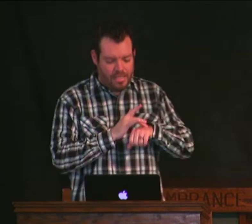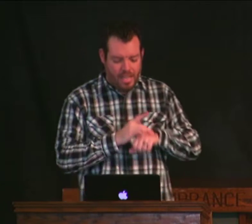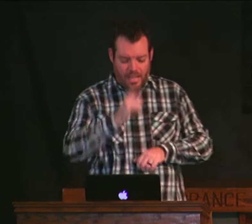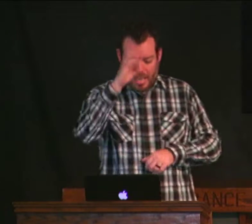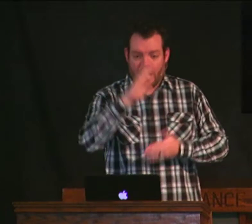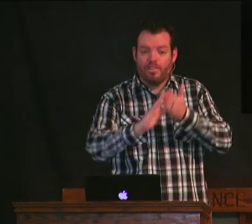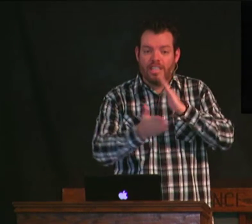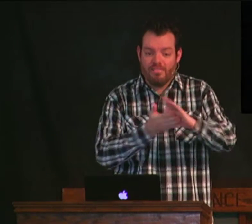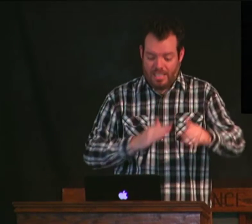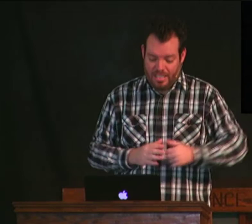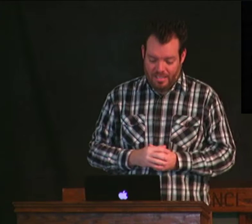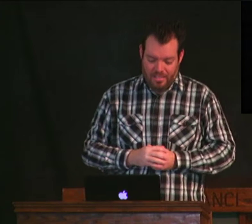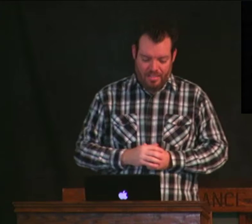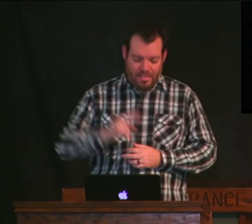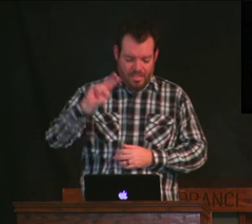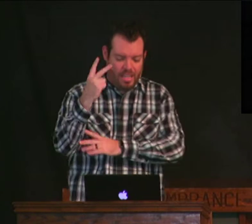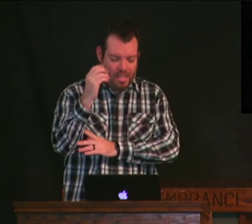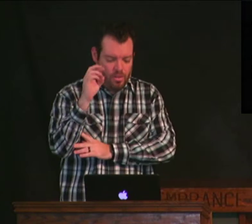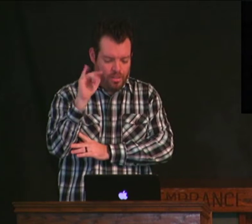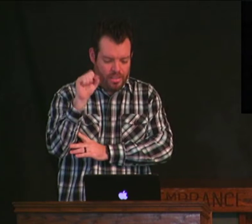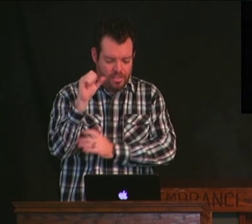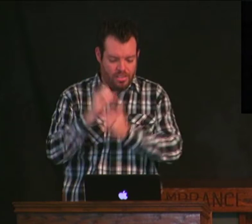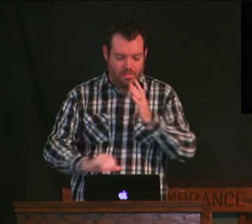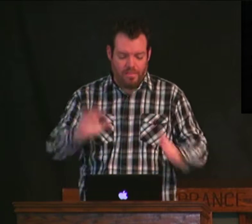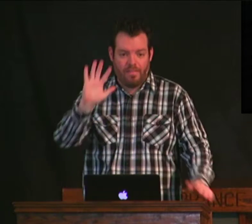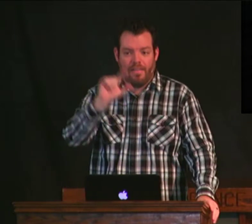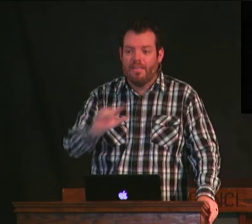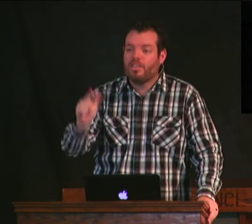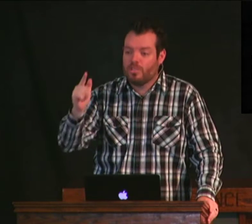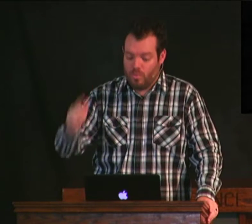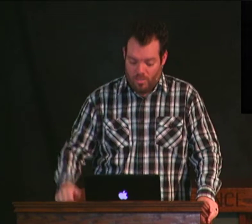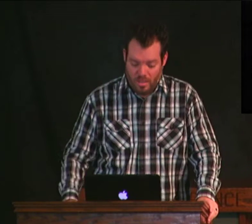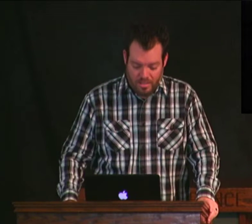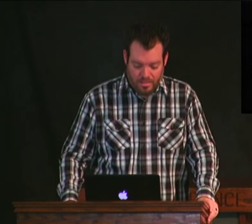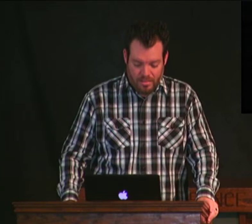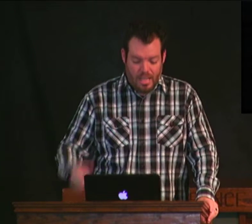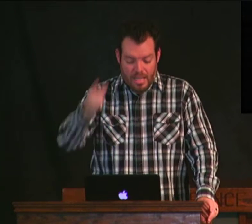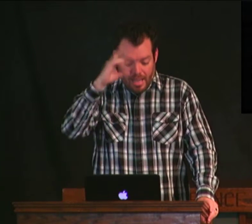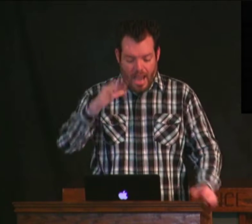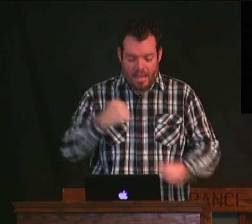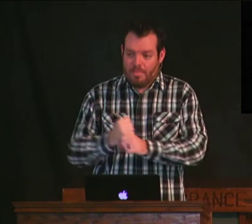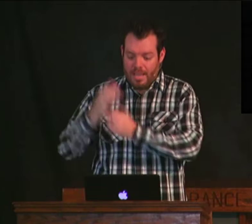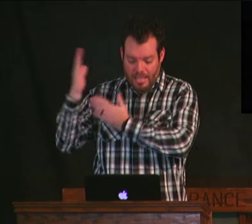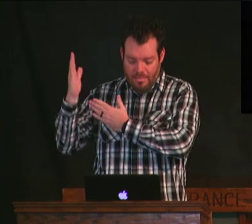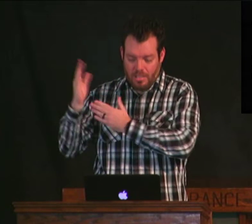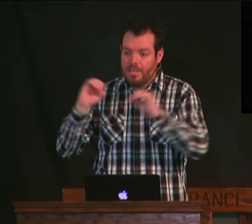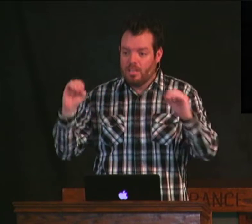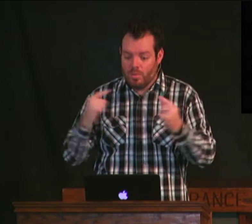Meditate on God's forgiveness. 2 Corinthians chapter 5, verse 21. God had made him to be no